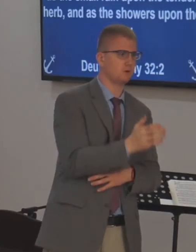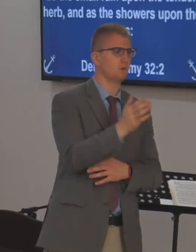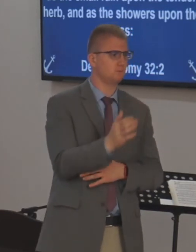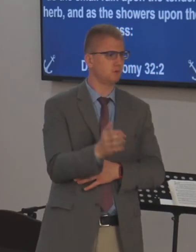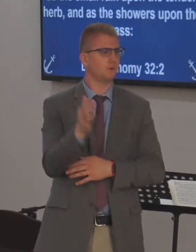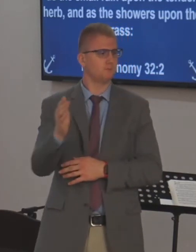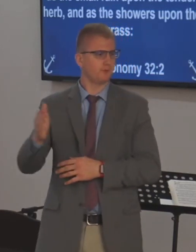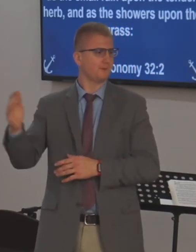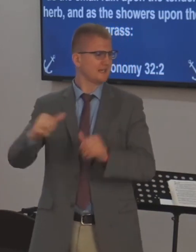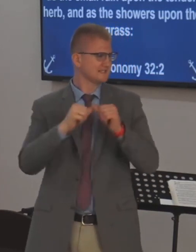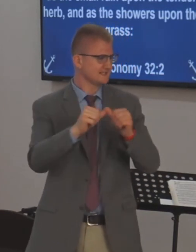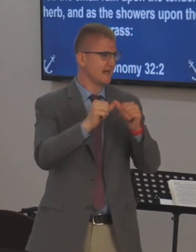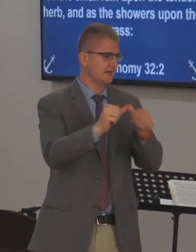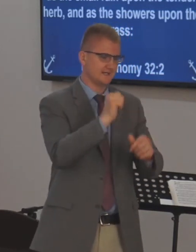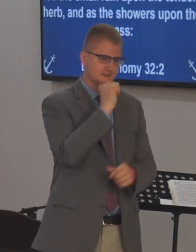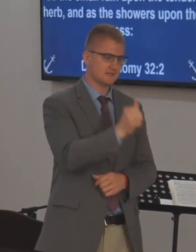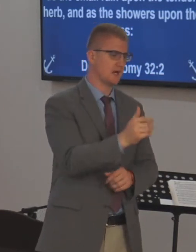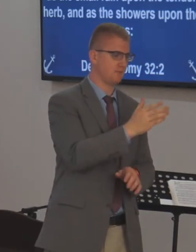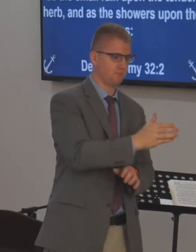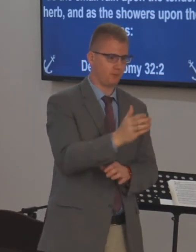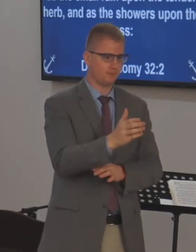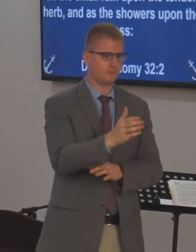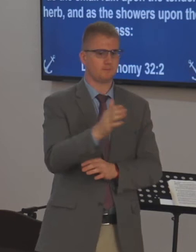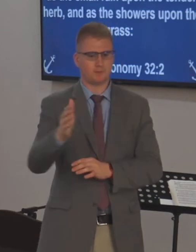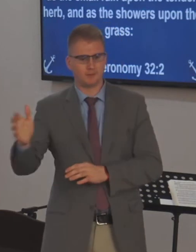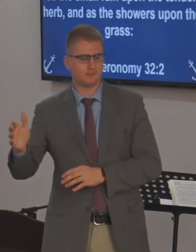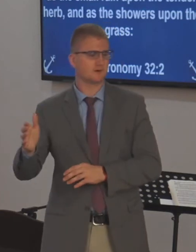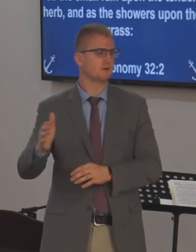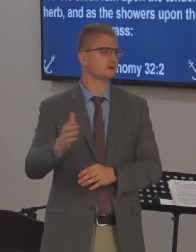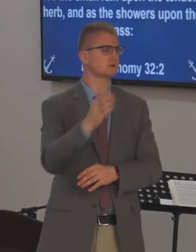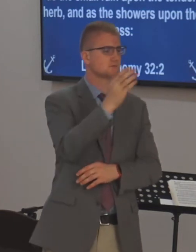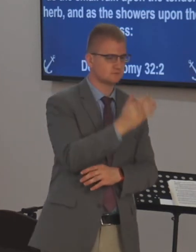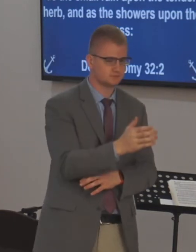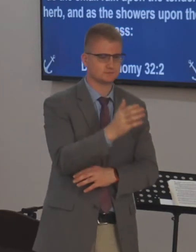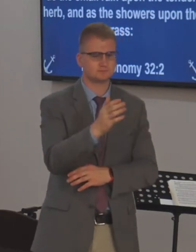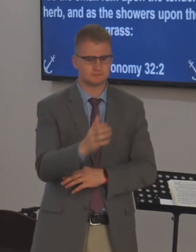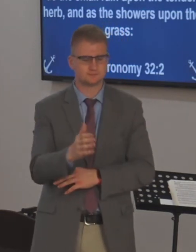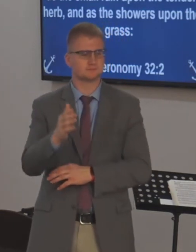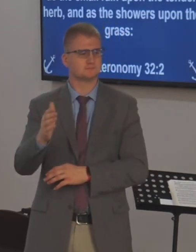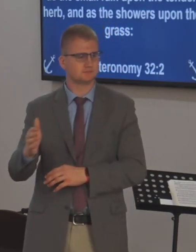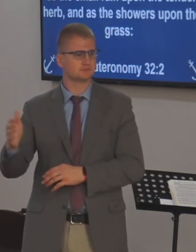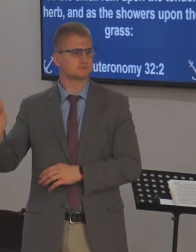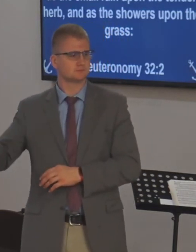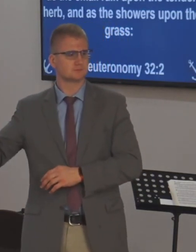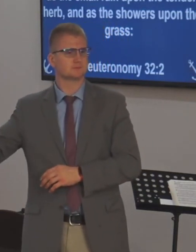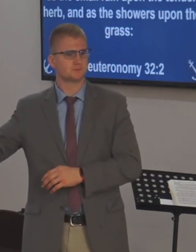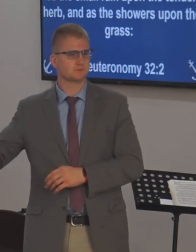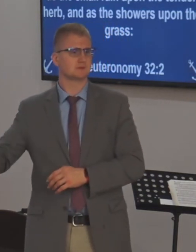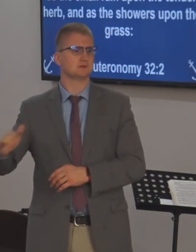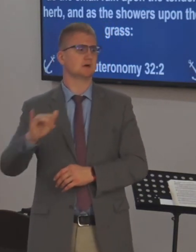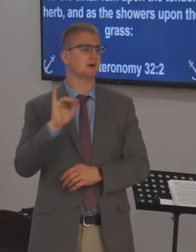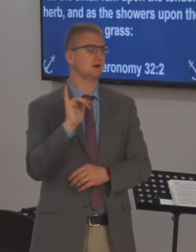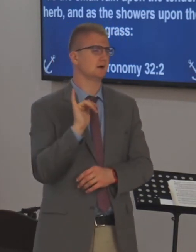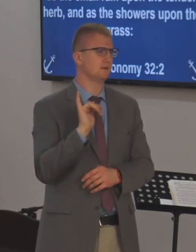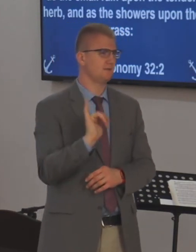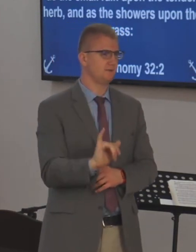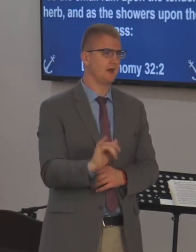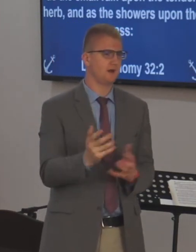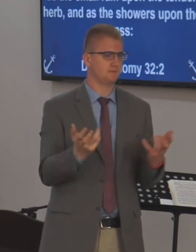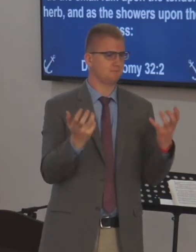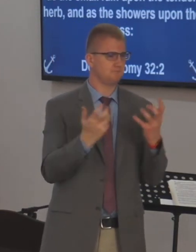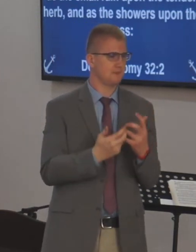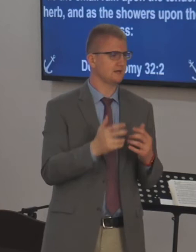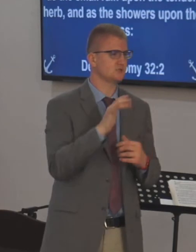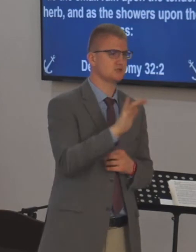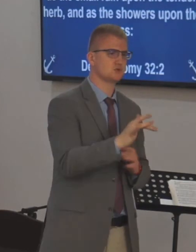meter. It's a beat to the music. And you know what somebody told me? It exactly lines up with your heartbeat.